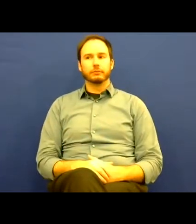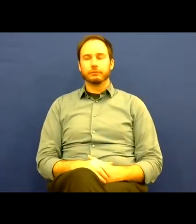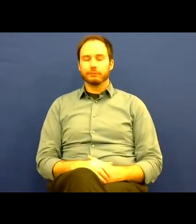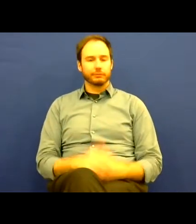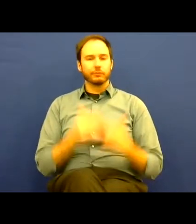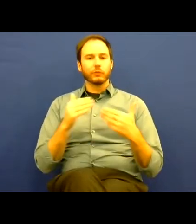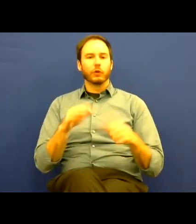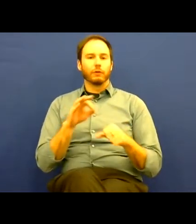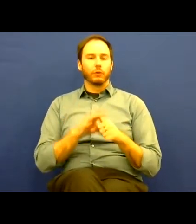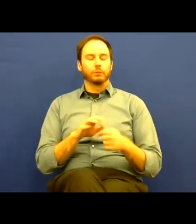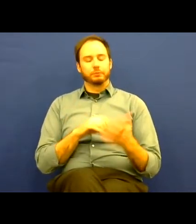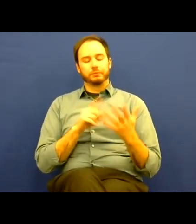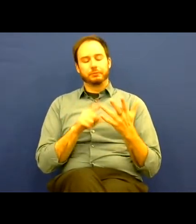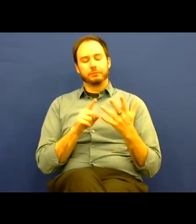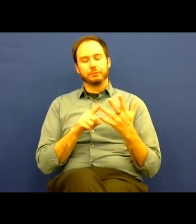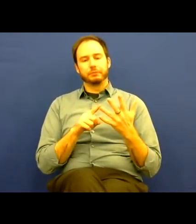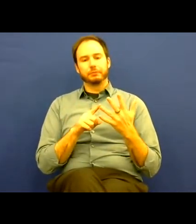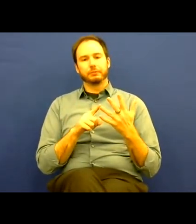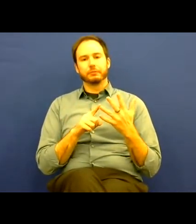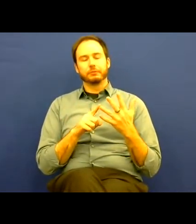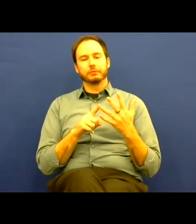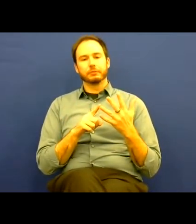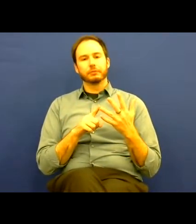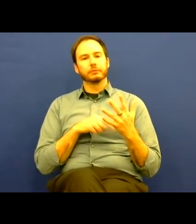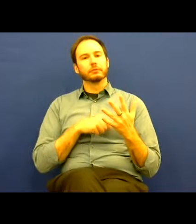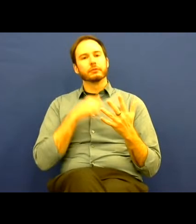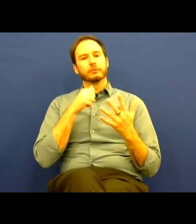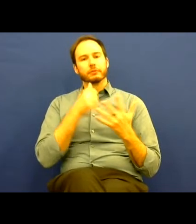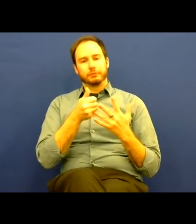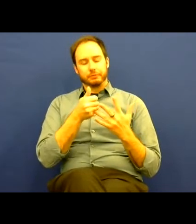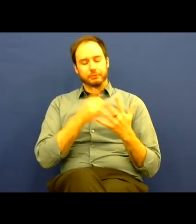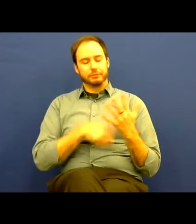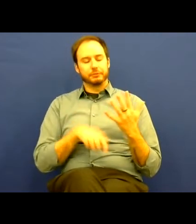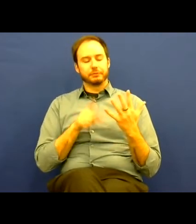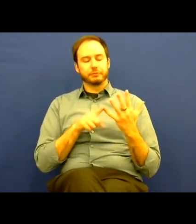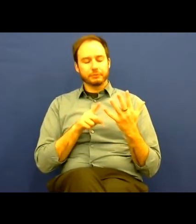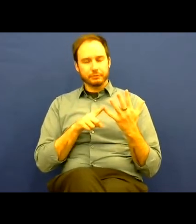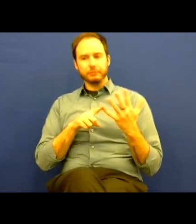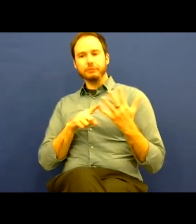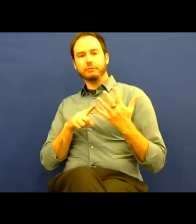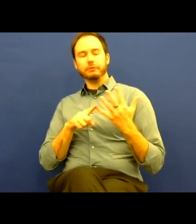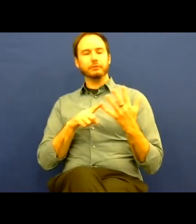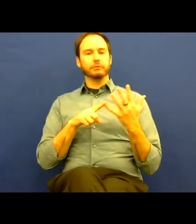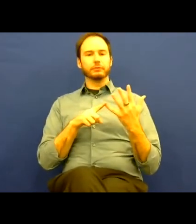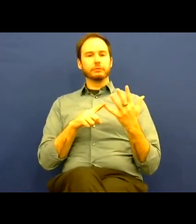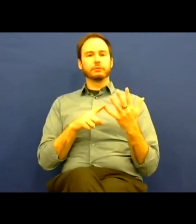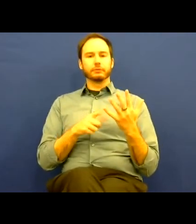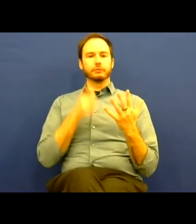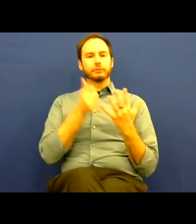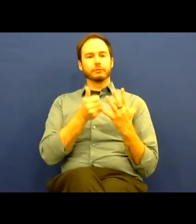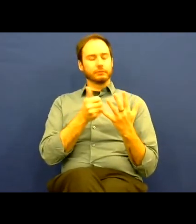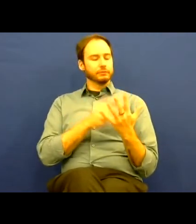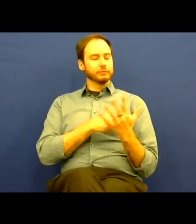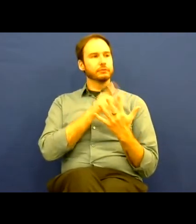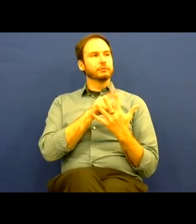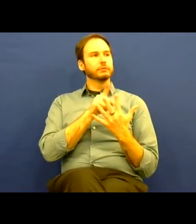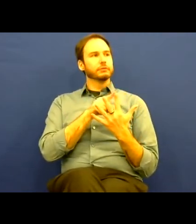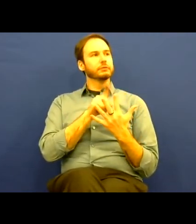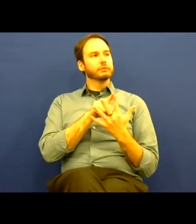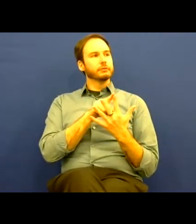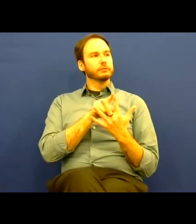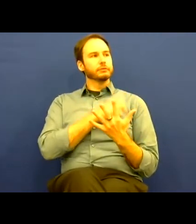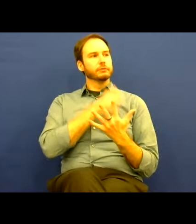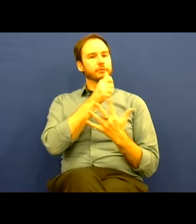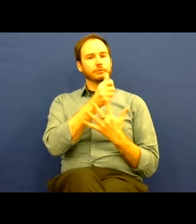Hearing none, please call the roll. Councilmember Safranik, Aye. Councilmember Bolsner. Aye.